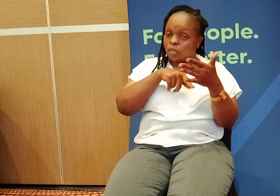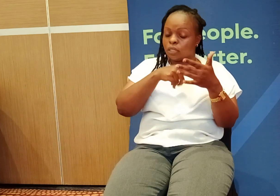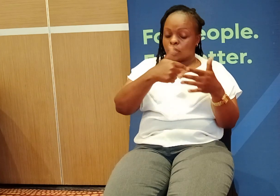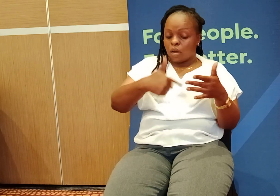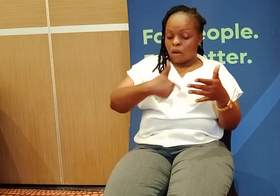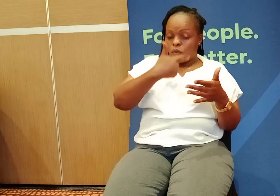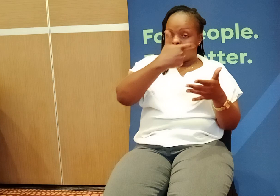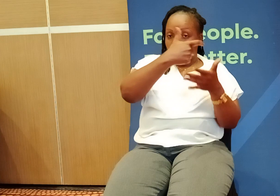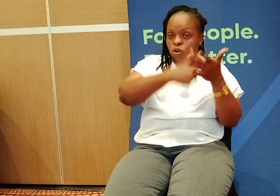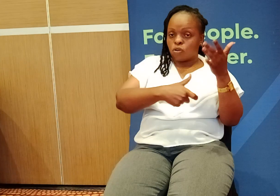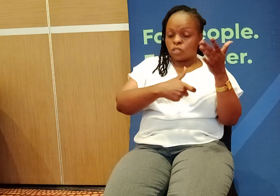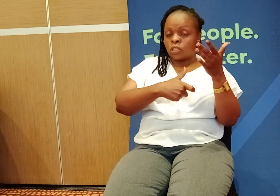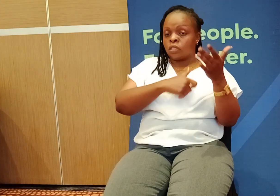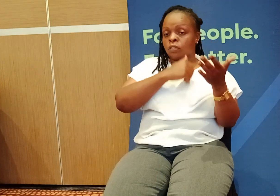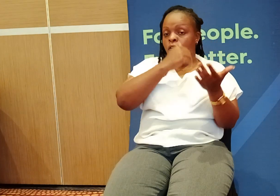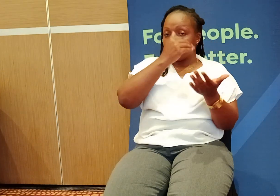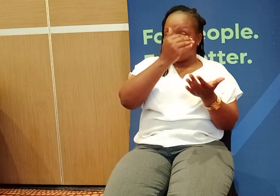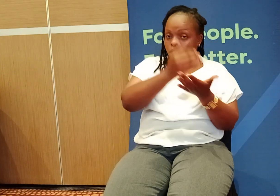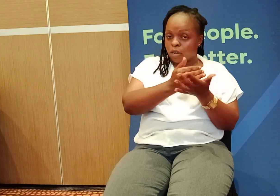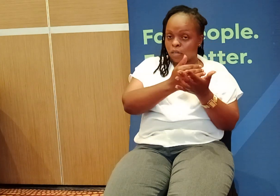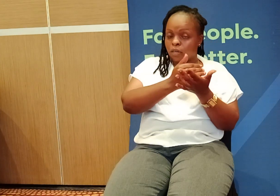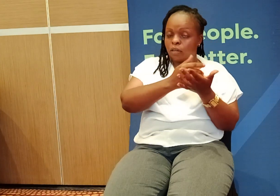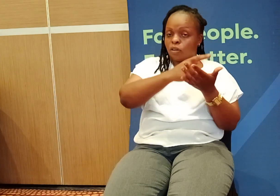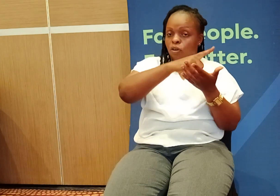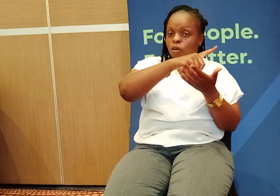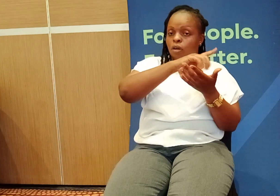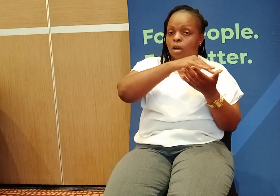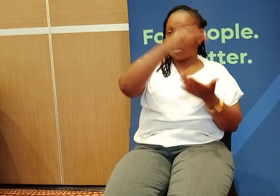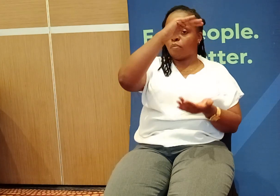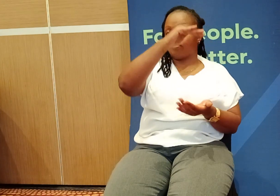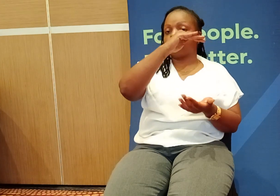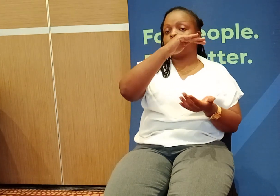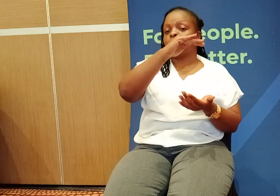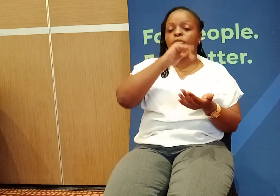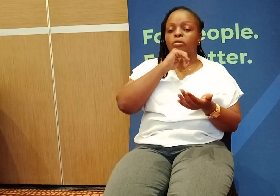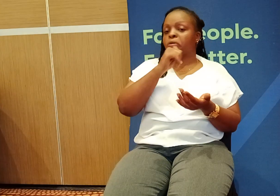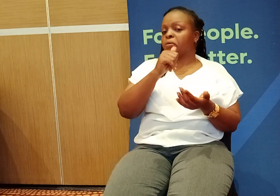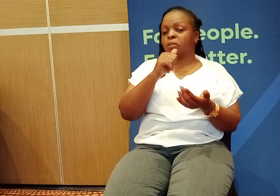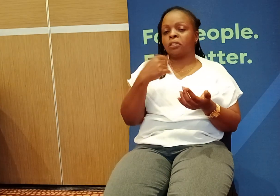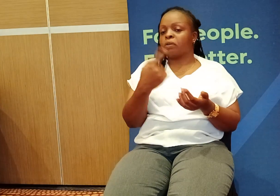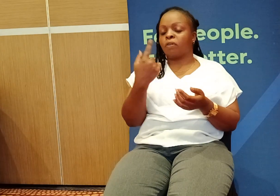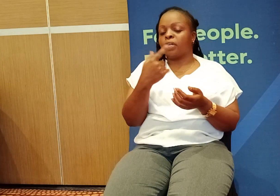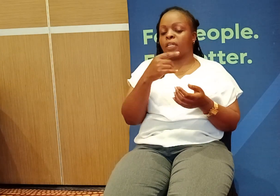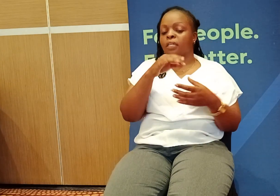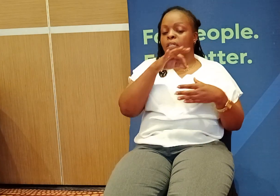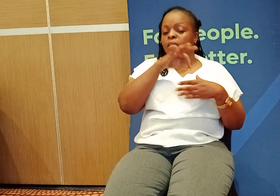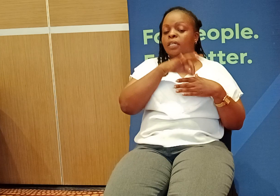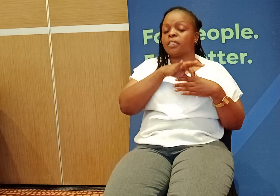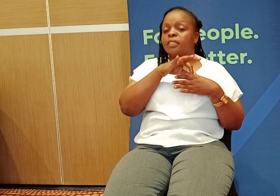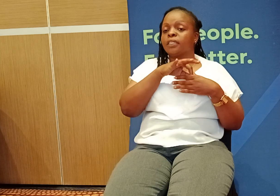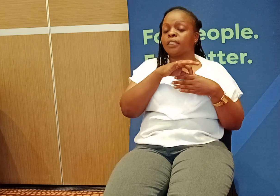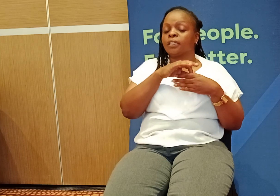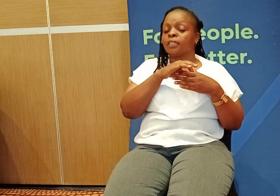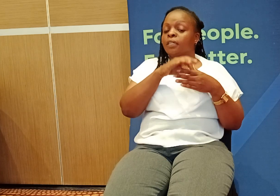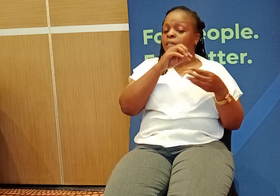of funds has gone up. So it's not only that the interest rates have gone up, but because the mix has also